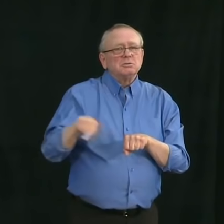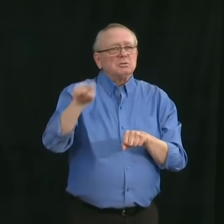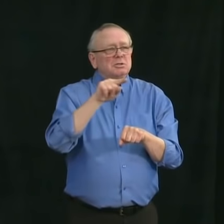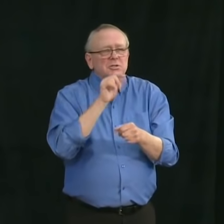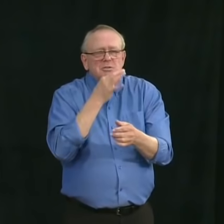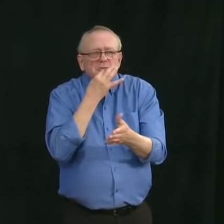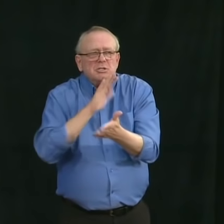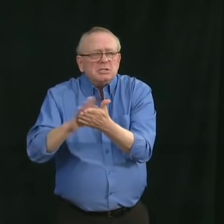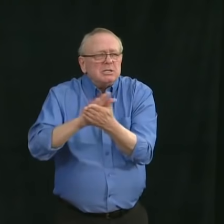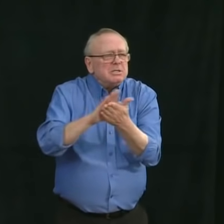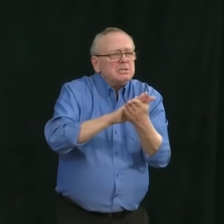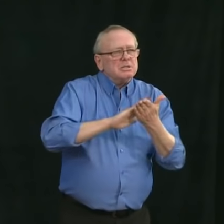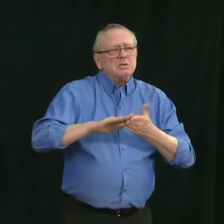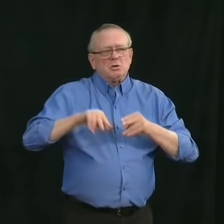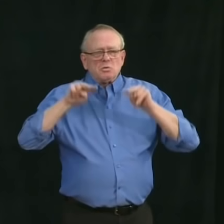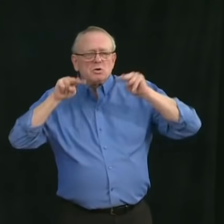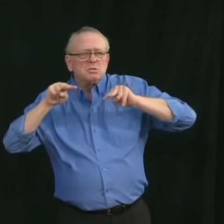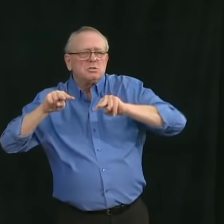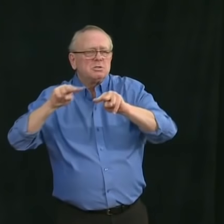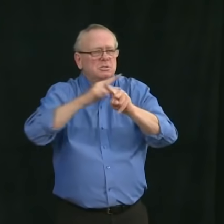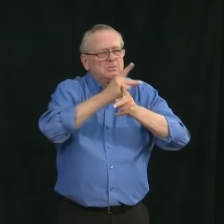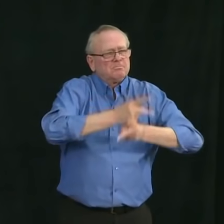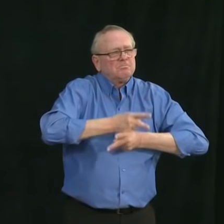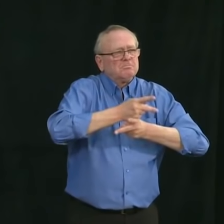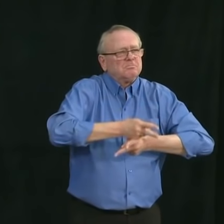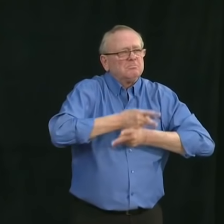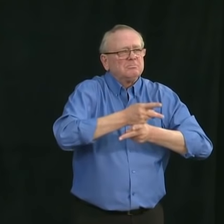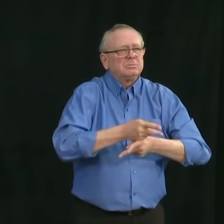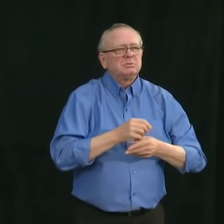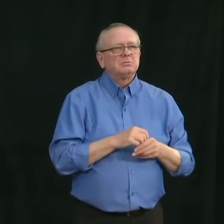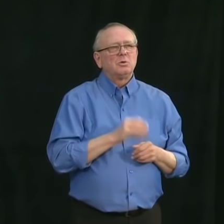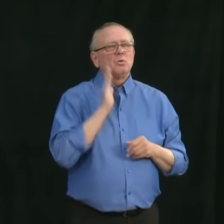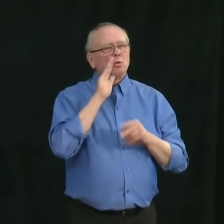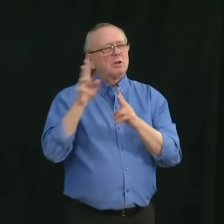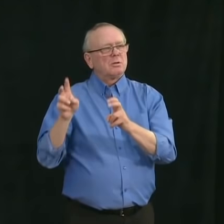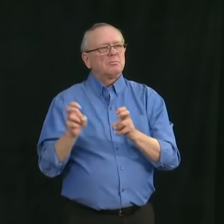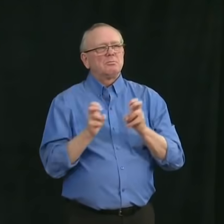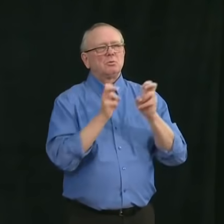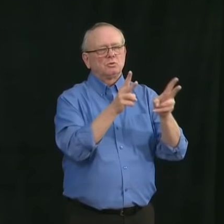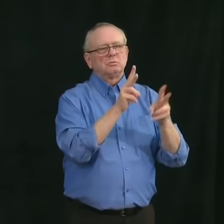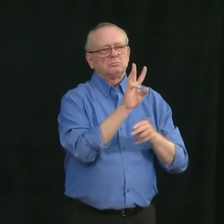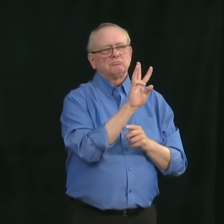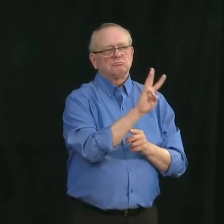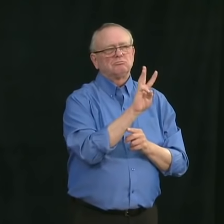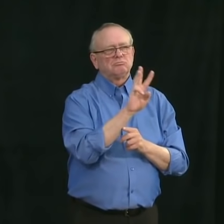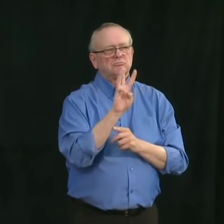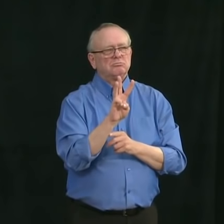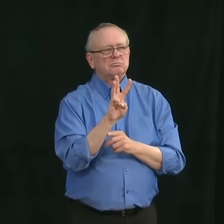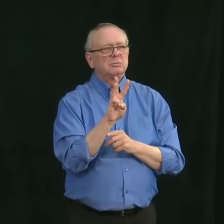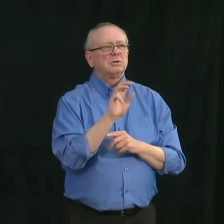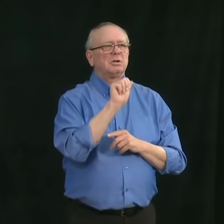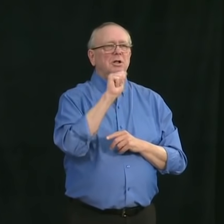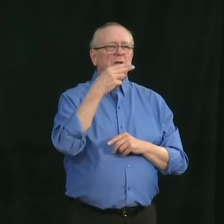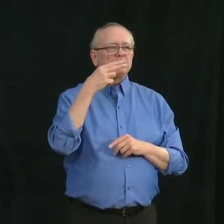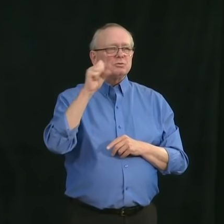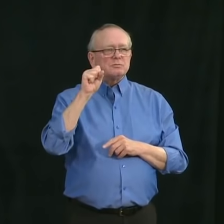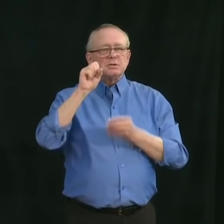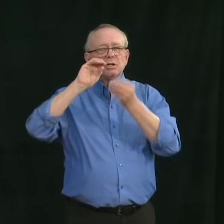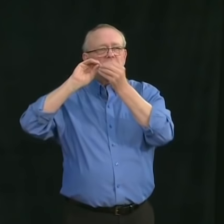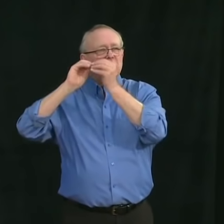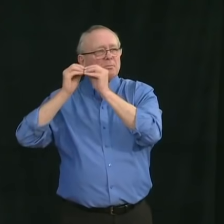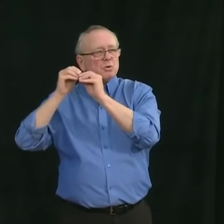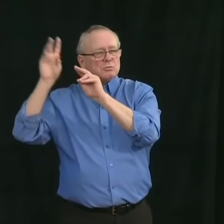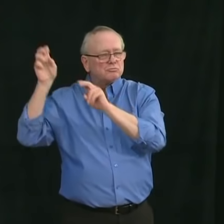Health Services, as well as the number of positive tests among this group. We are working to include other healthcare